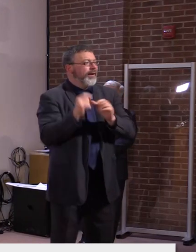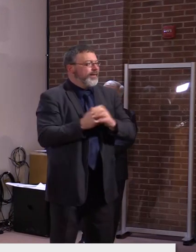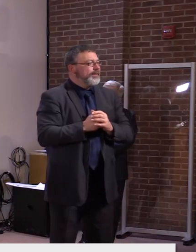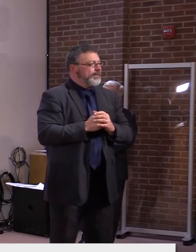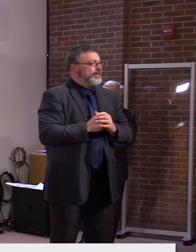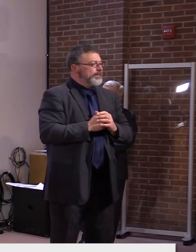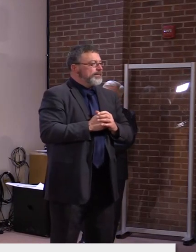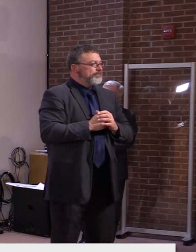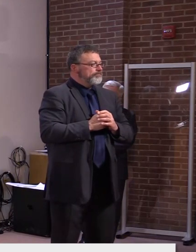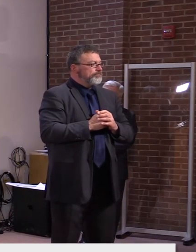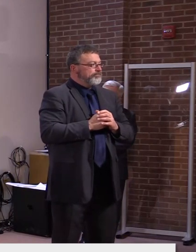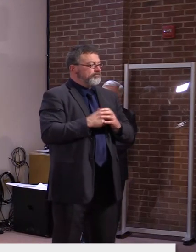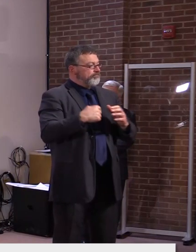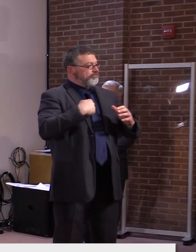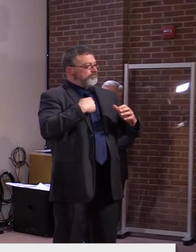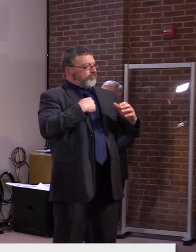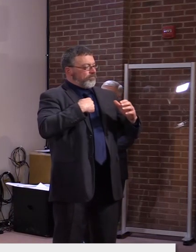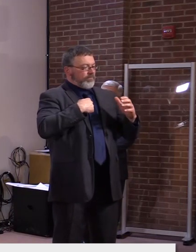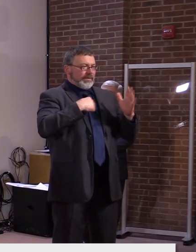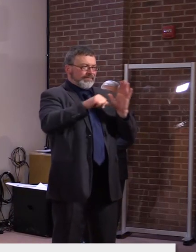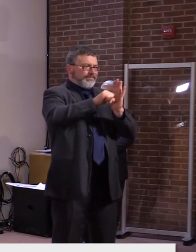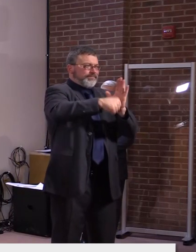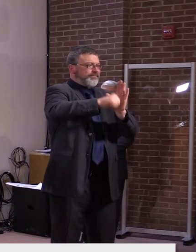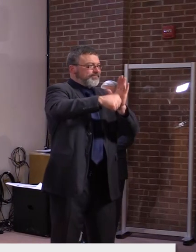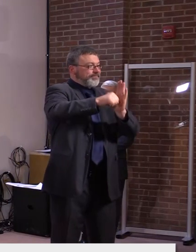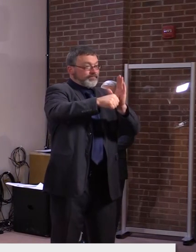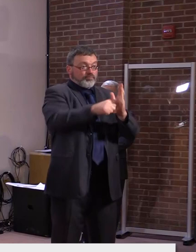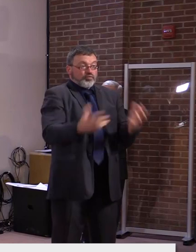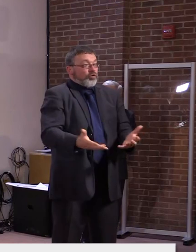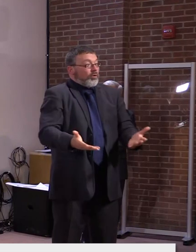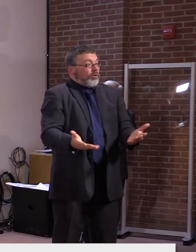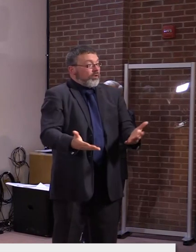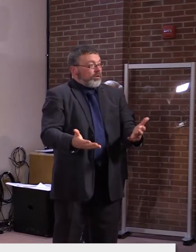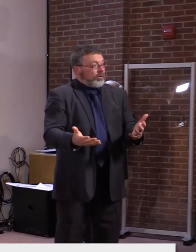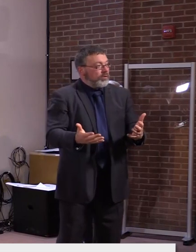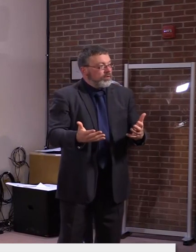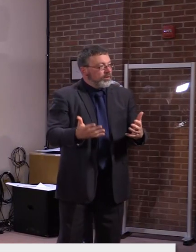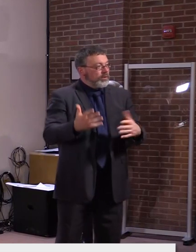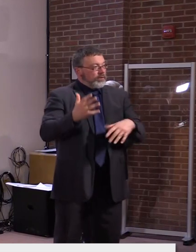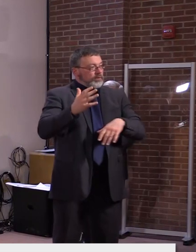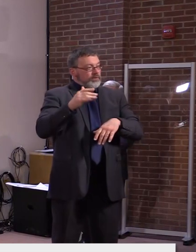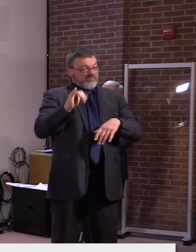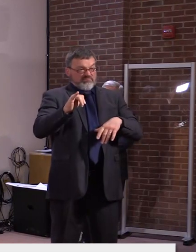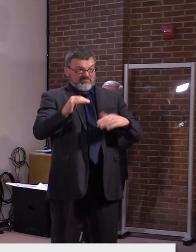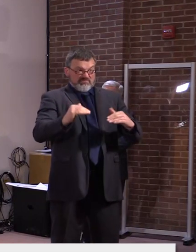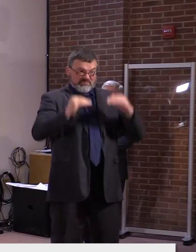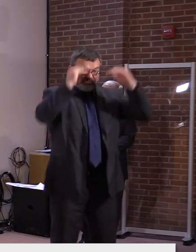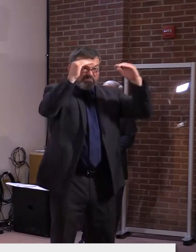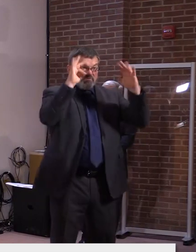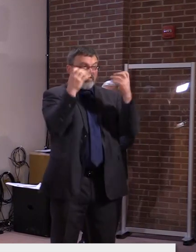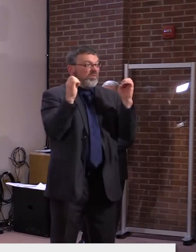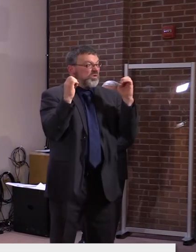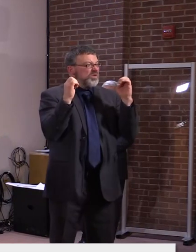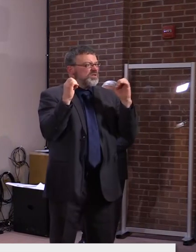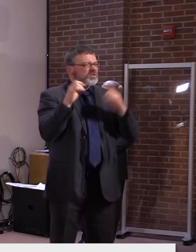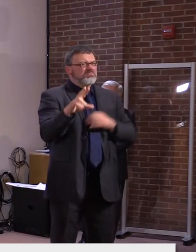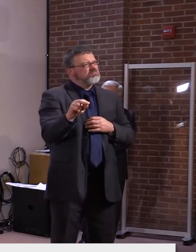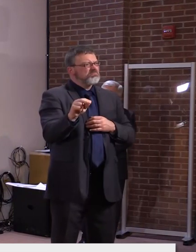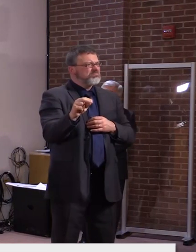just want to reiterate that imposing a state of emergency at this point in time would not